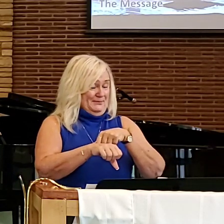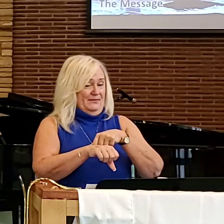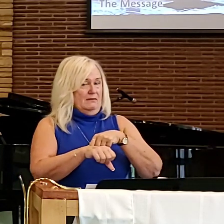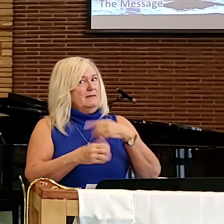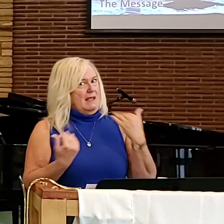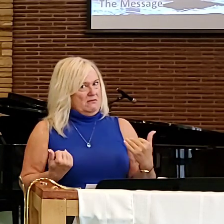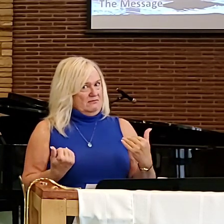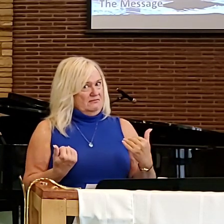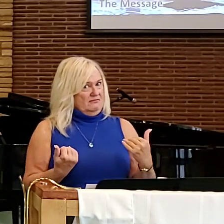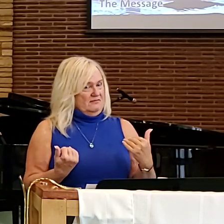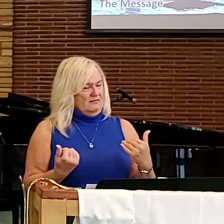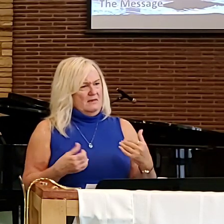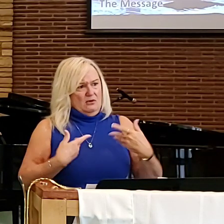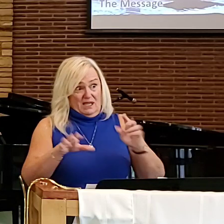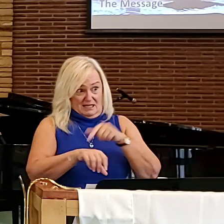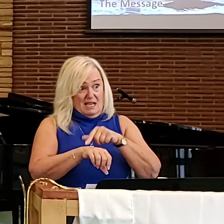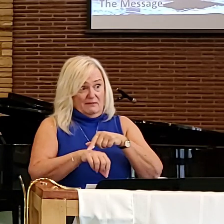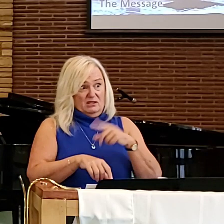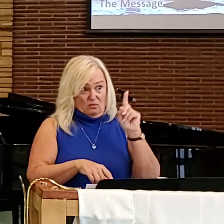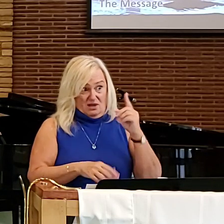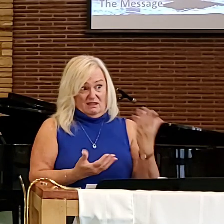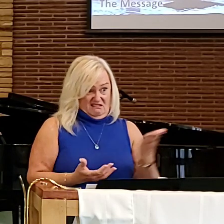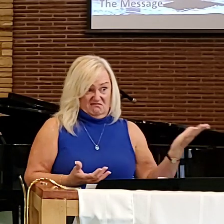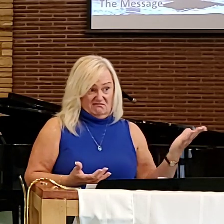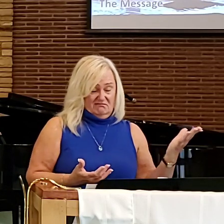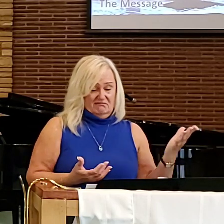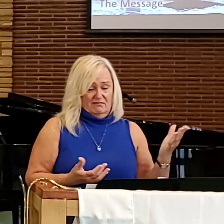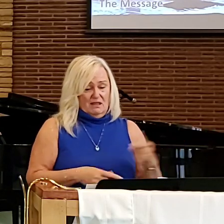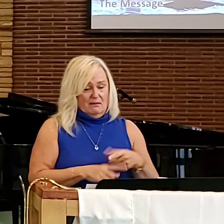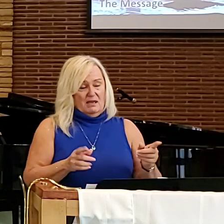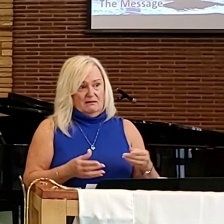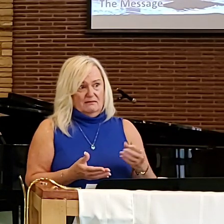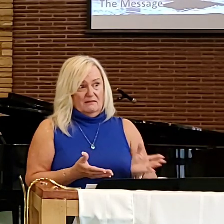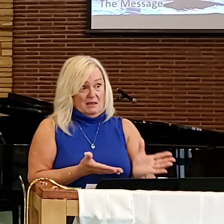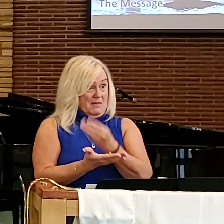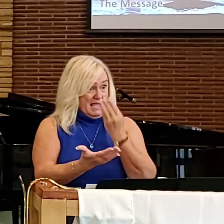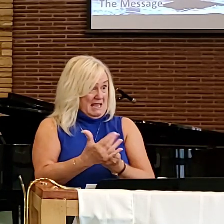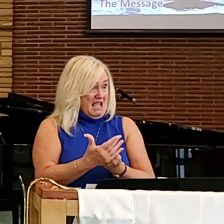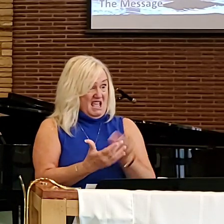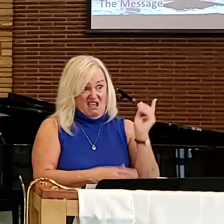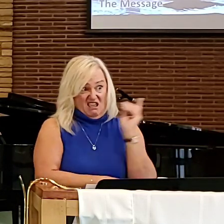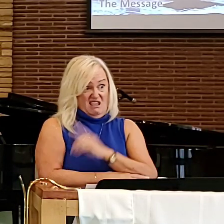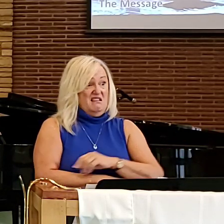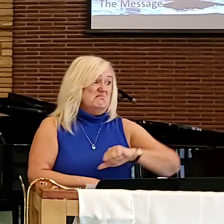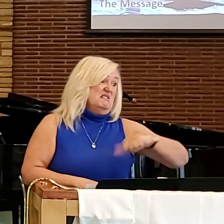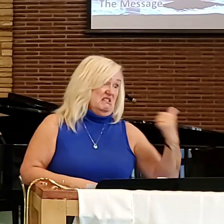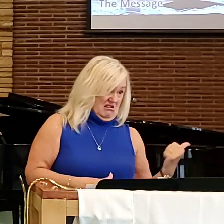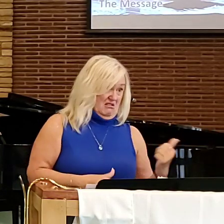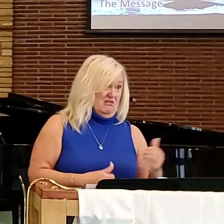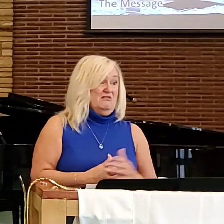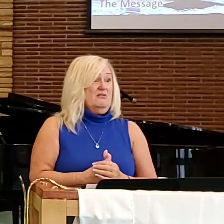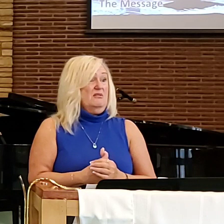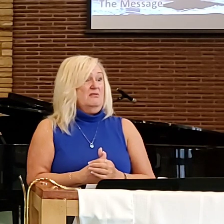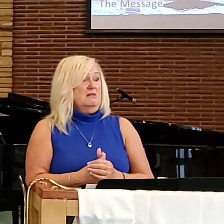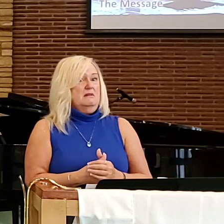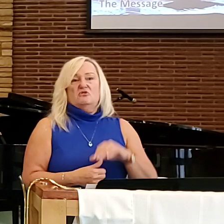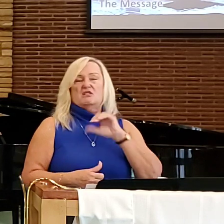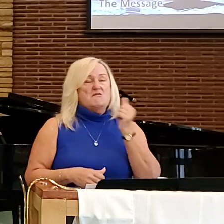Now, Quittin time is one thing, but payday is another. Don't